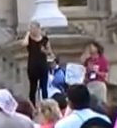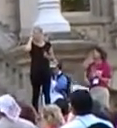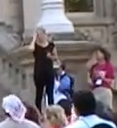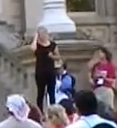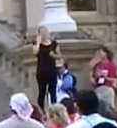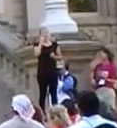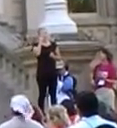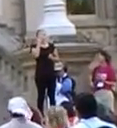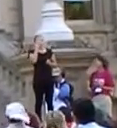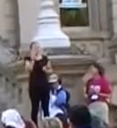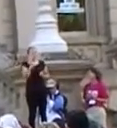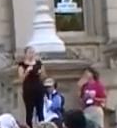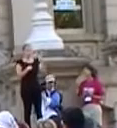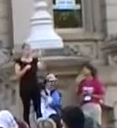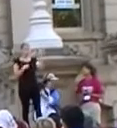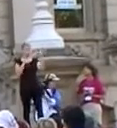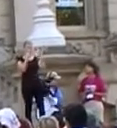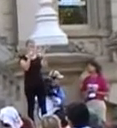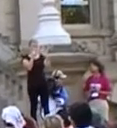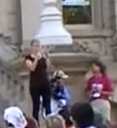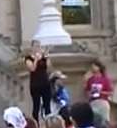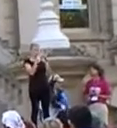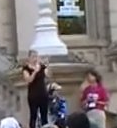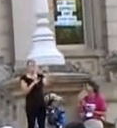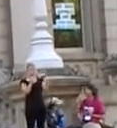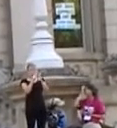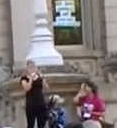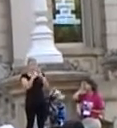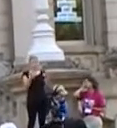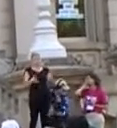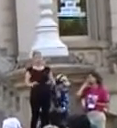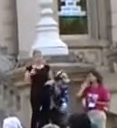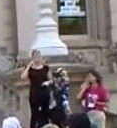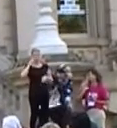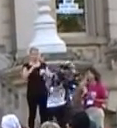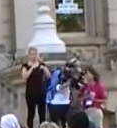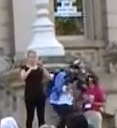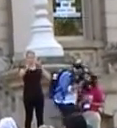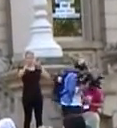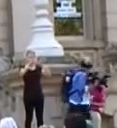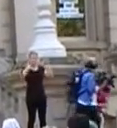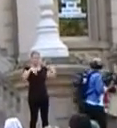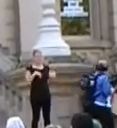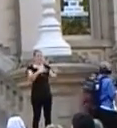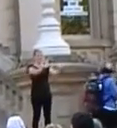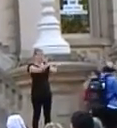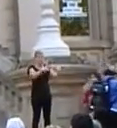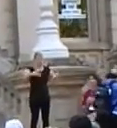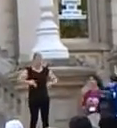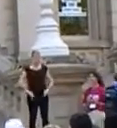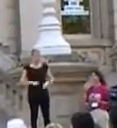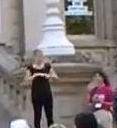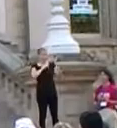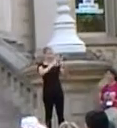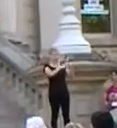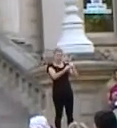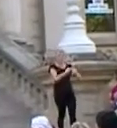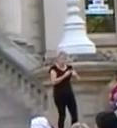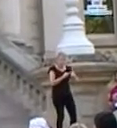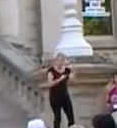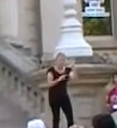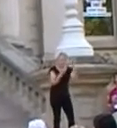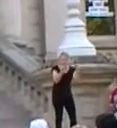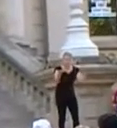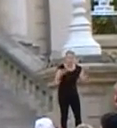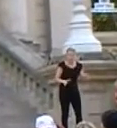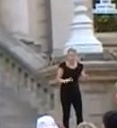So my friends, there are two words that they don't want to hear on the House floor, and that's vagina and vasectomy. But my friends, there's one